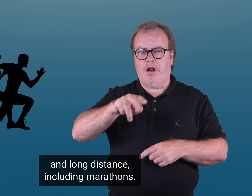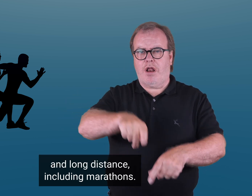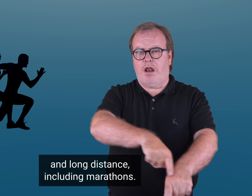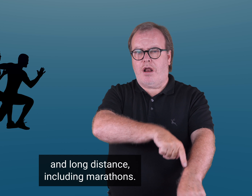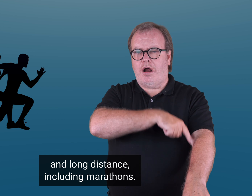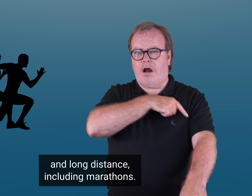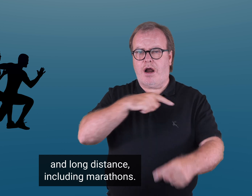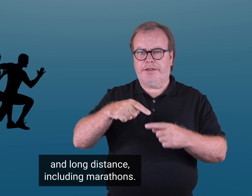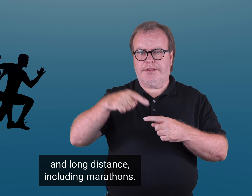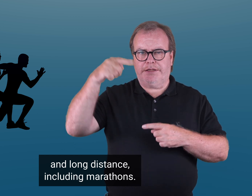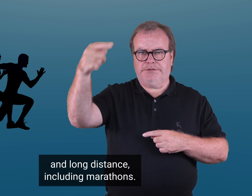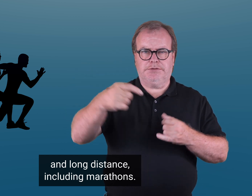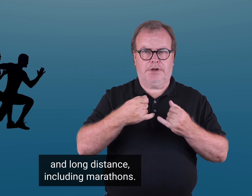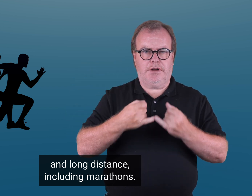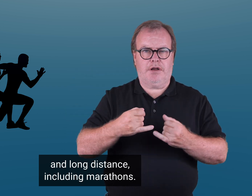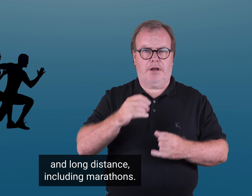and long distance, including marathons.